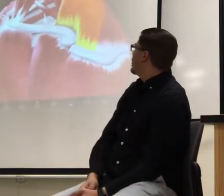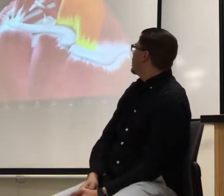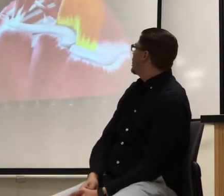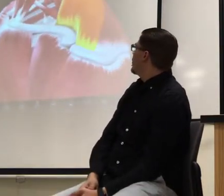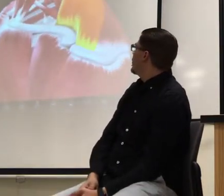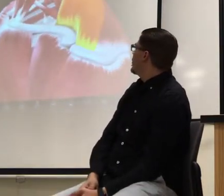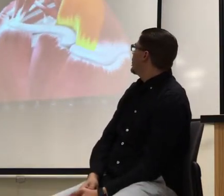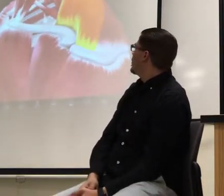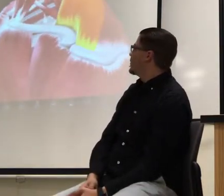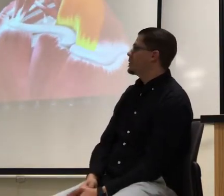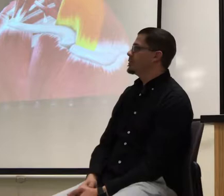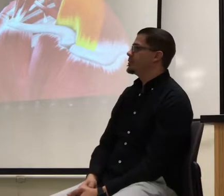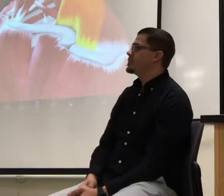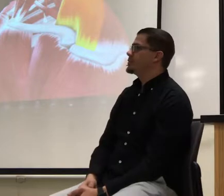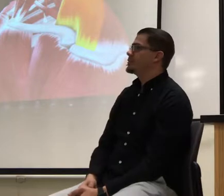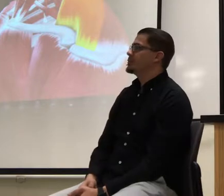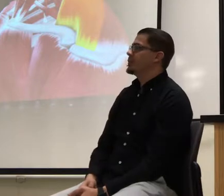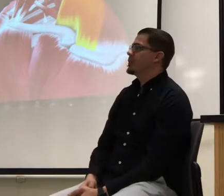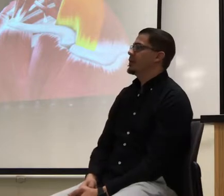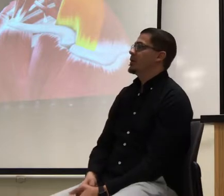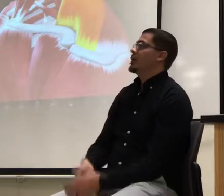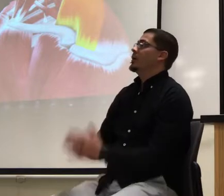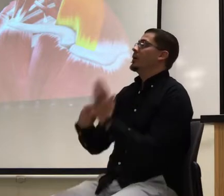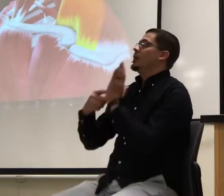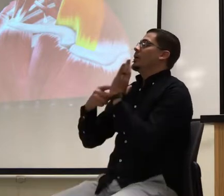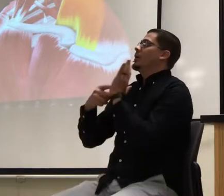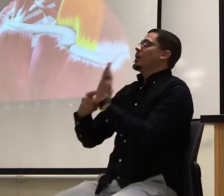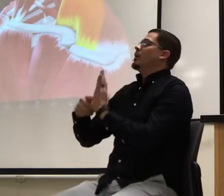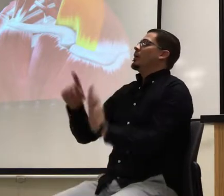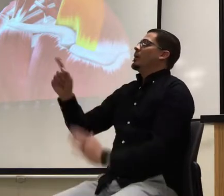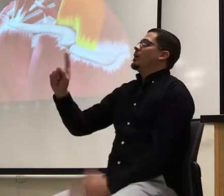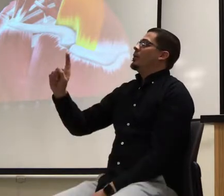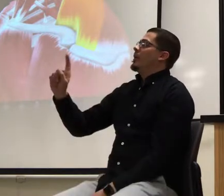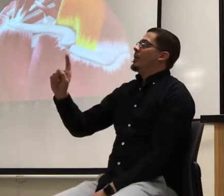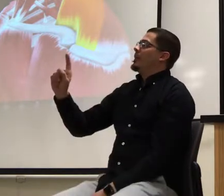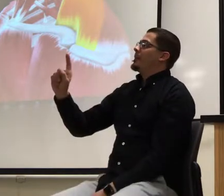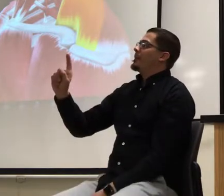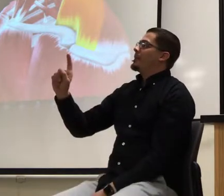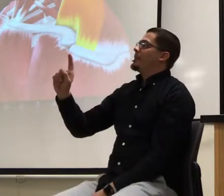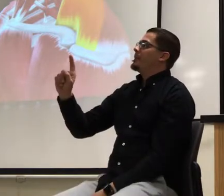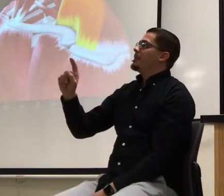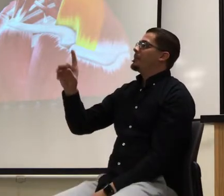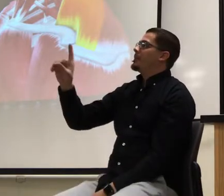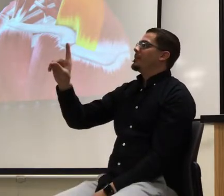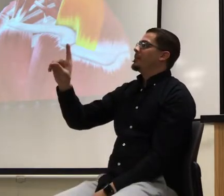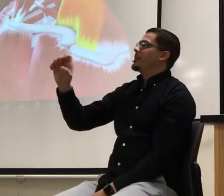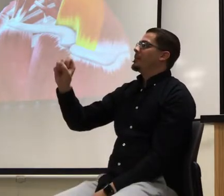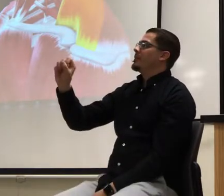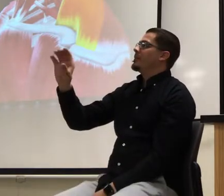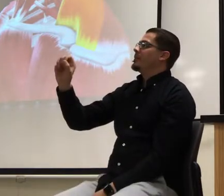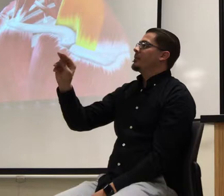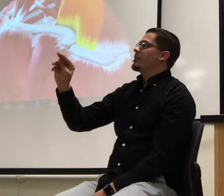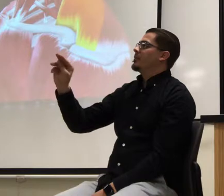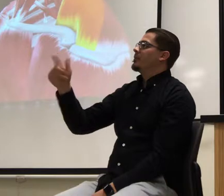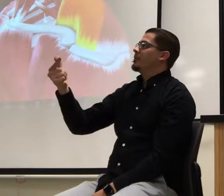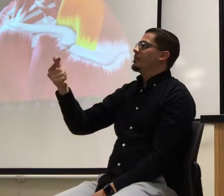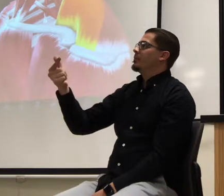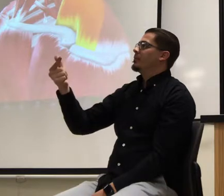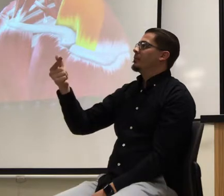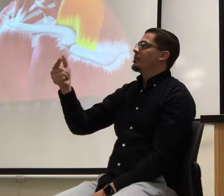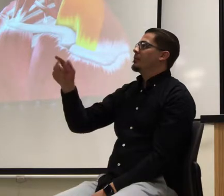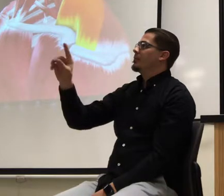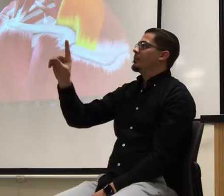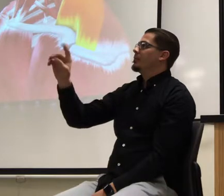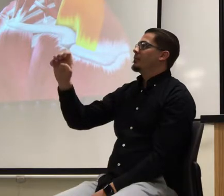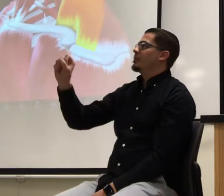So I'm going to zoom in, and I'm showing you where the descending part of trapezius.